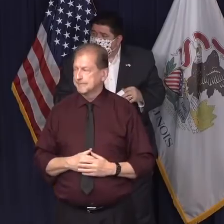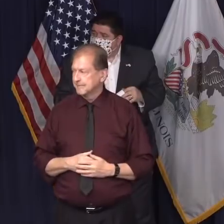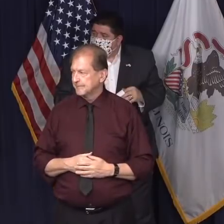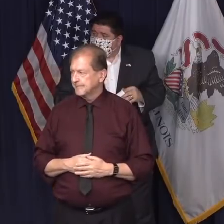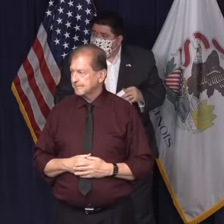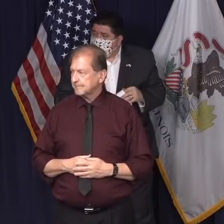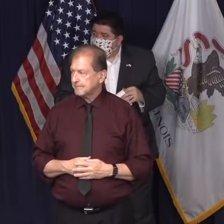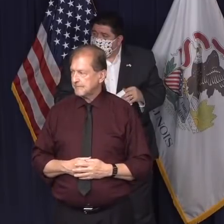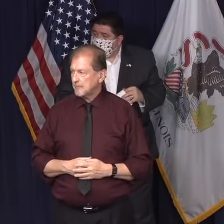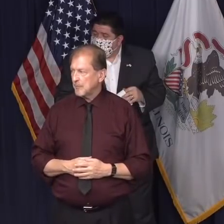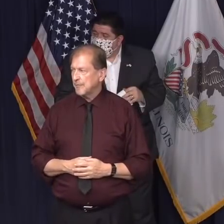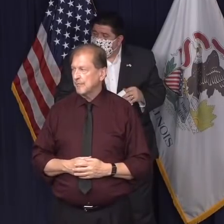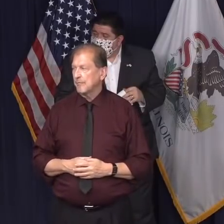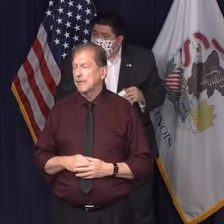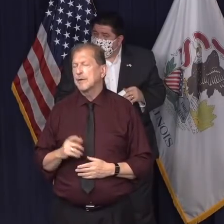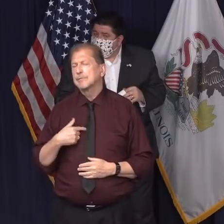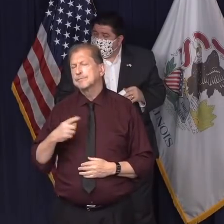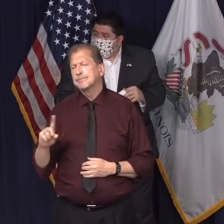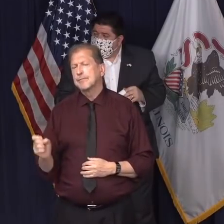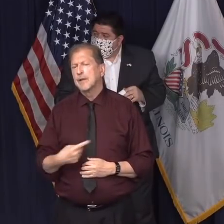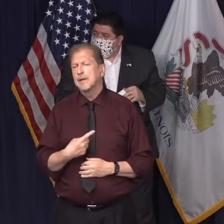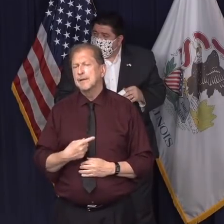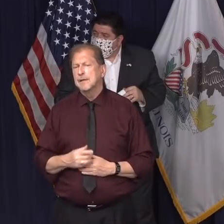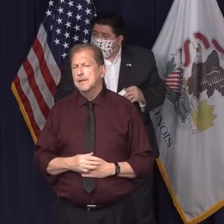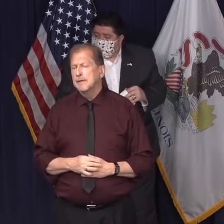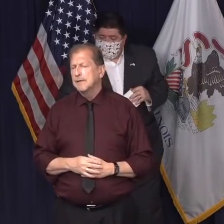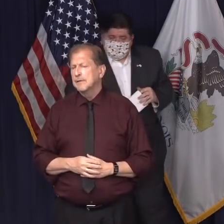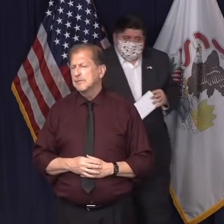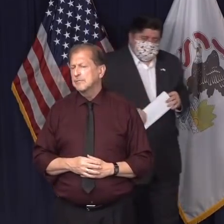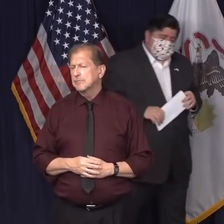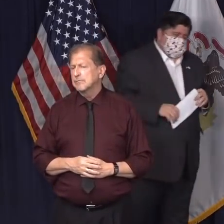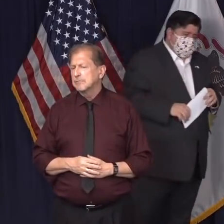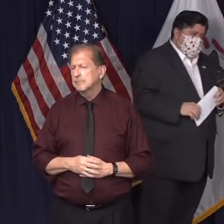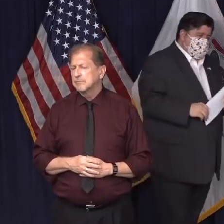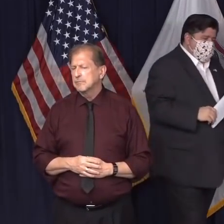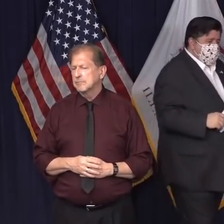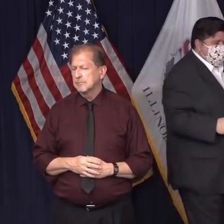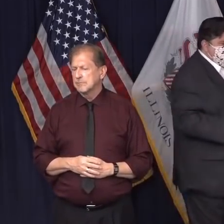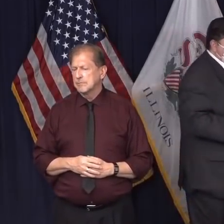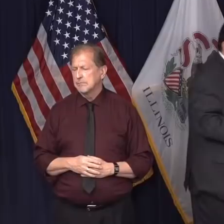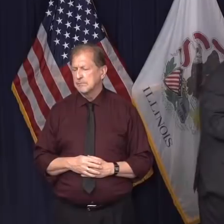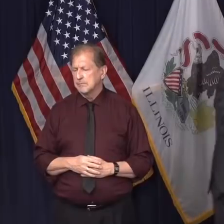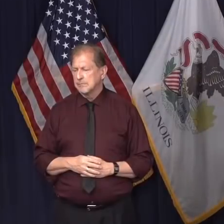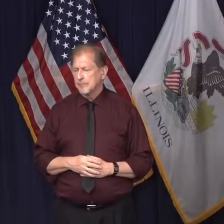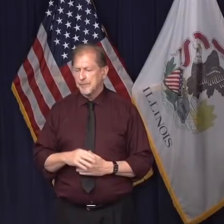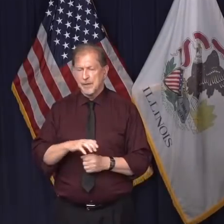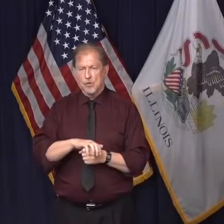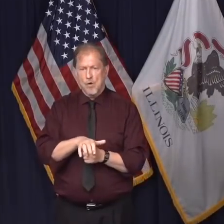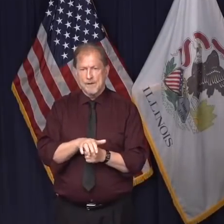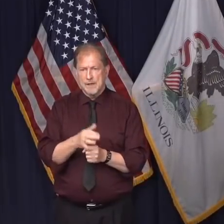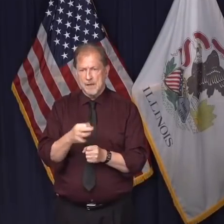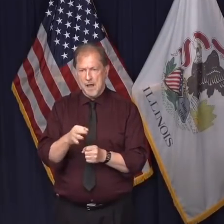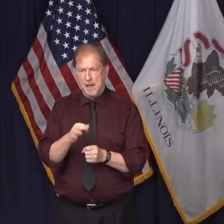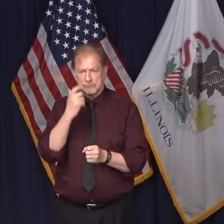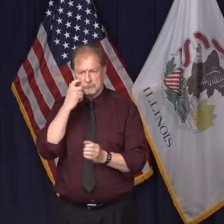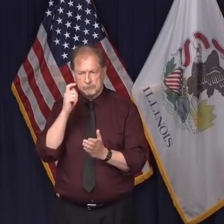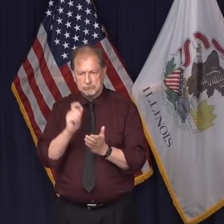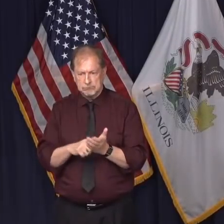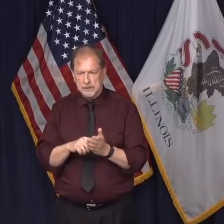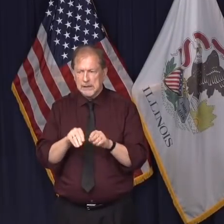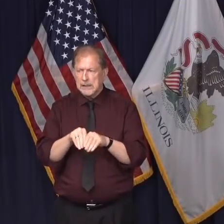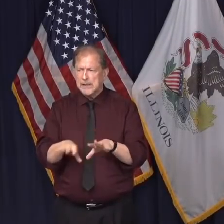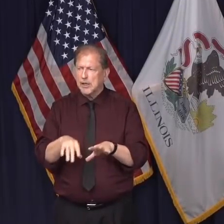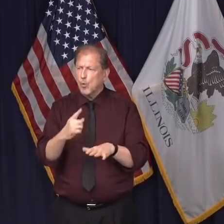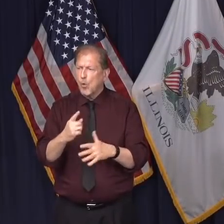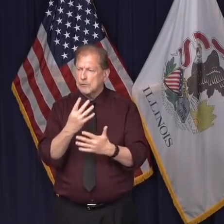will be our last question. It's from Brian at the Southern Illinoisan. Governor, there has been a growing COVID-19 outbreak at the Pulaski County Jail, which also